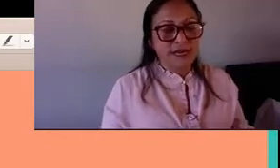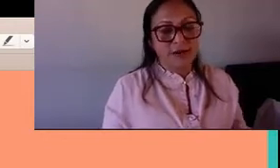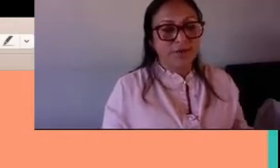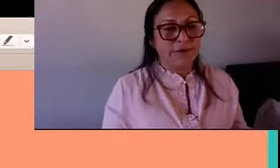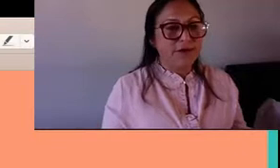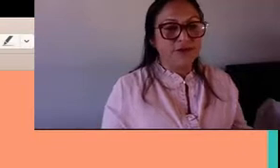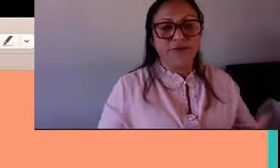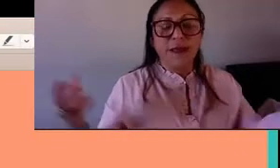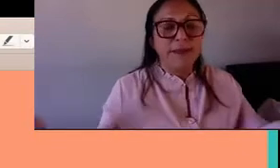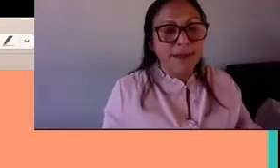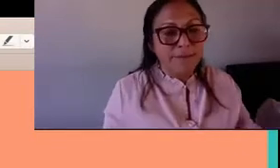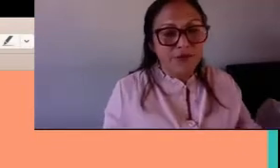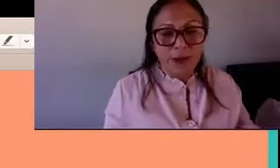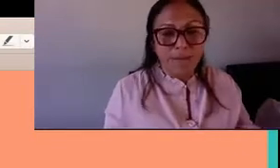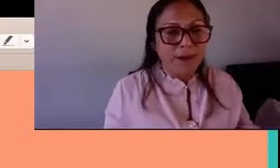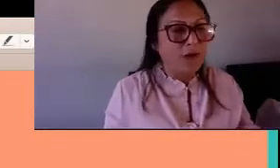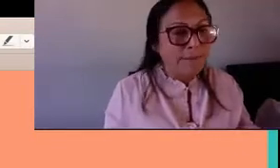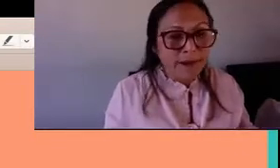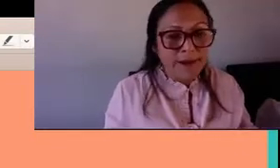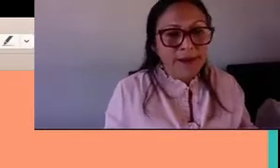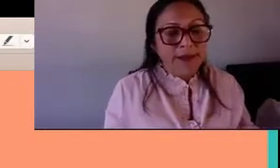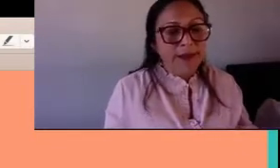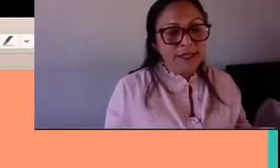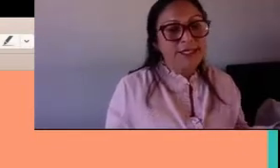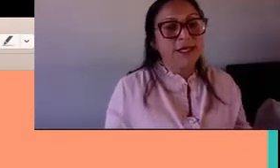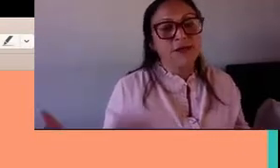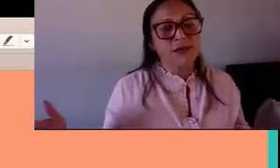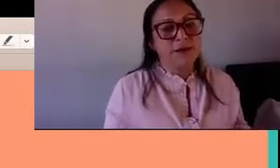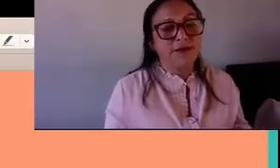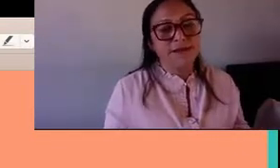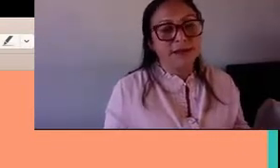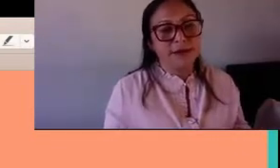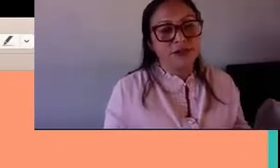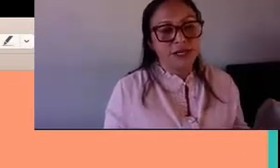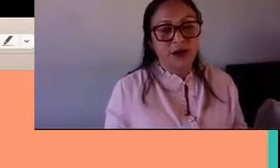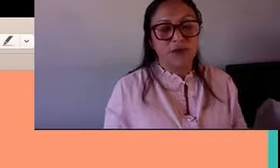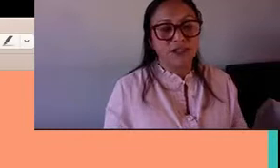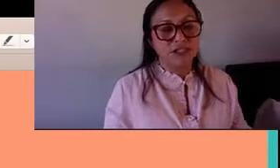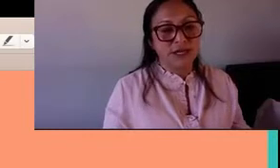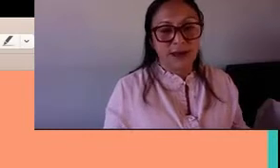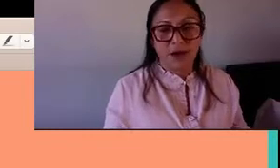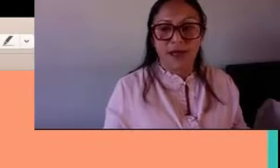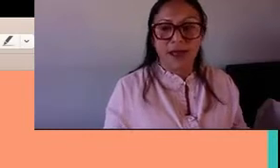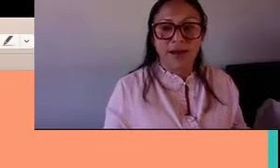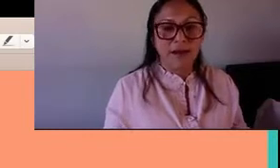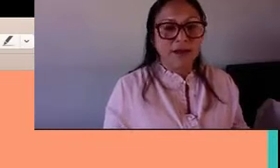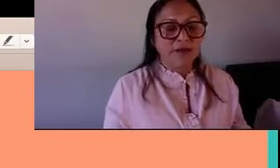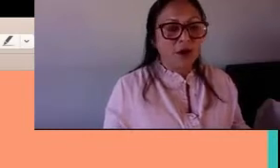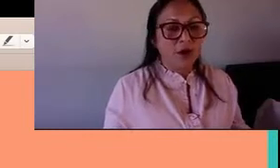and daycare providers and your family members, grandma and grandpa, can continue the American Sign Language. They can always just look it up